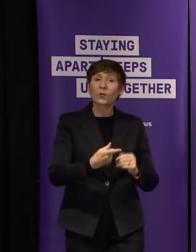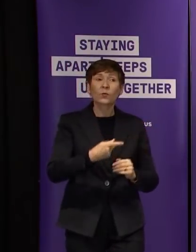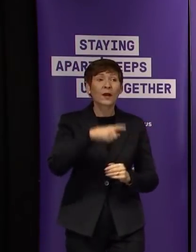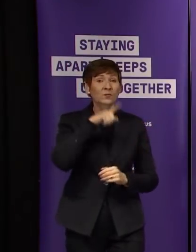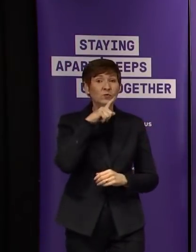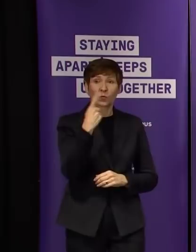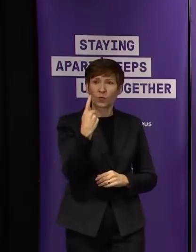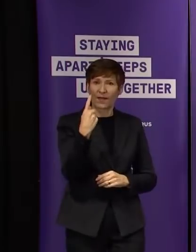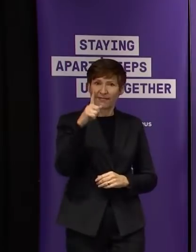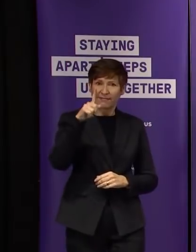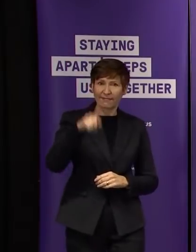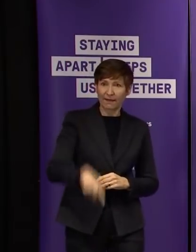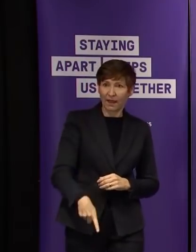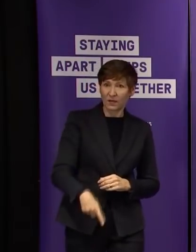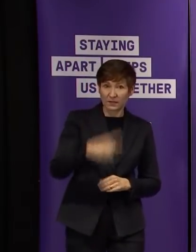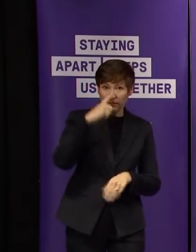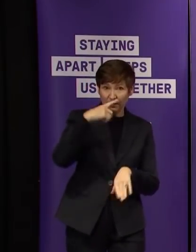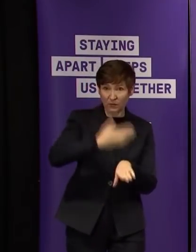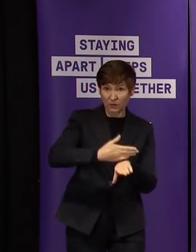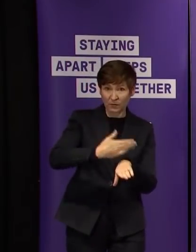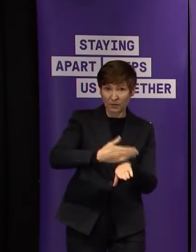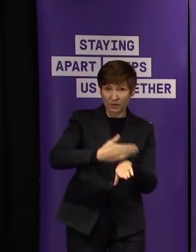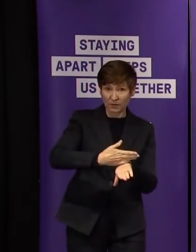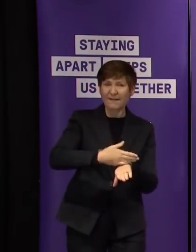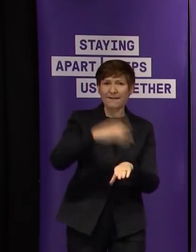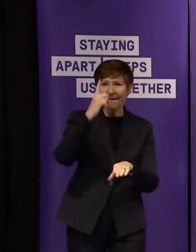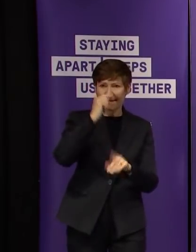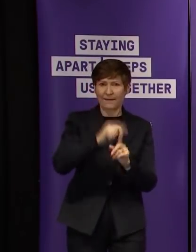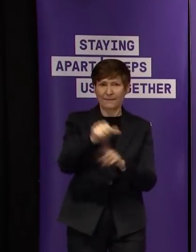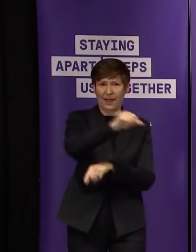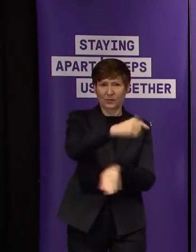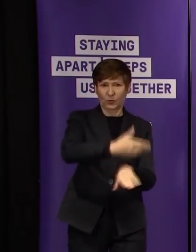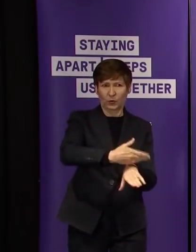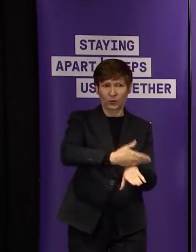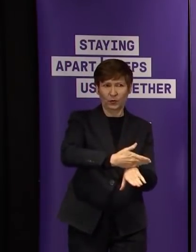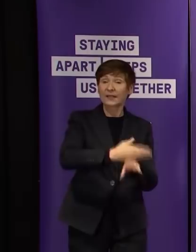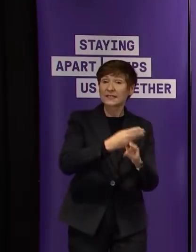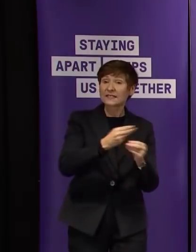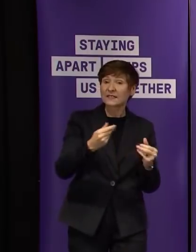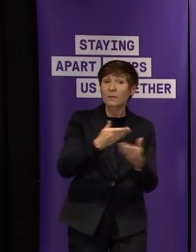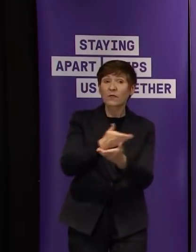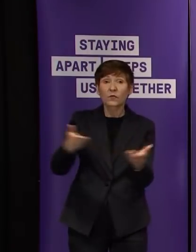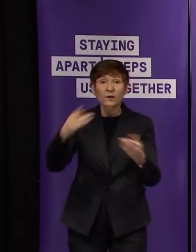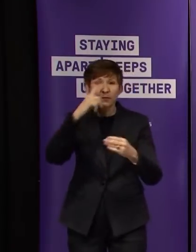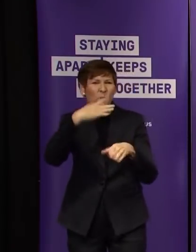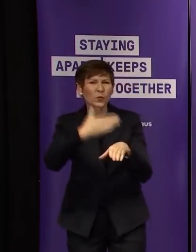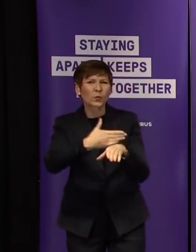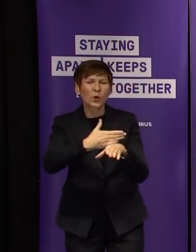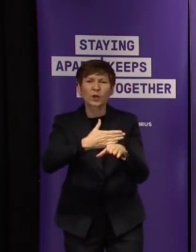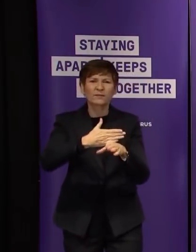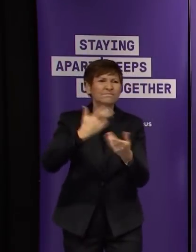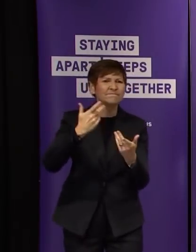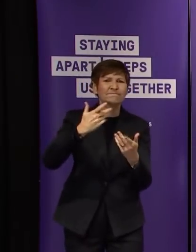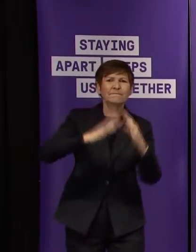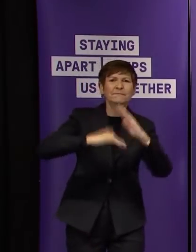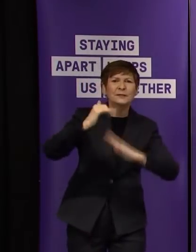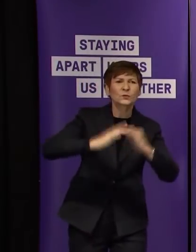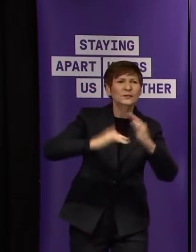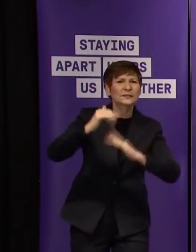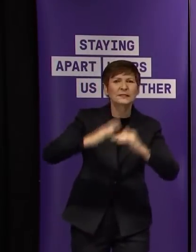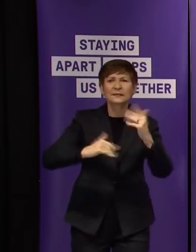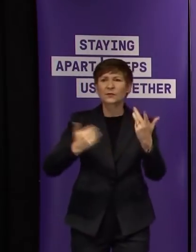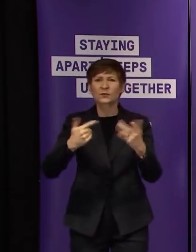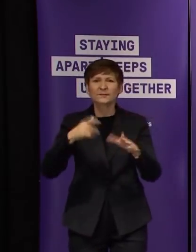the workforce. They currently can't work in the construction sector or elements of the construction sector, and we're happy to get you the detailed breakdowns. They're not